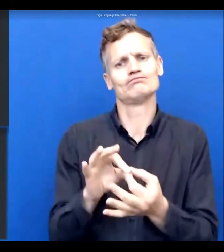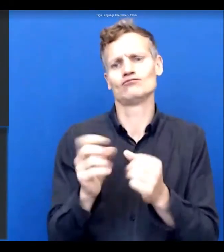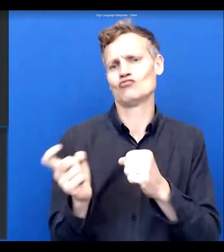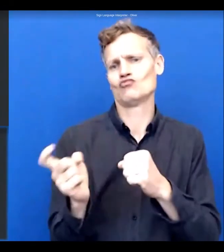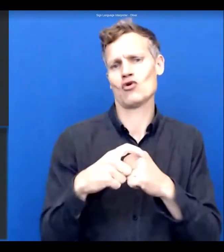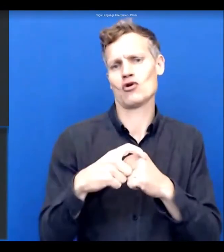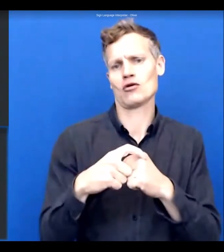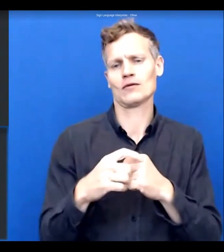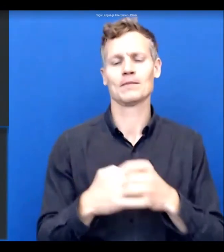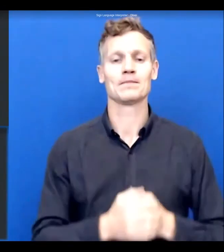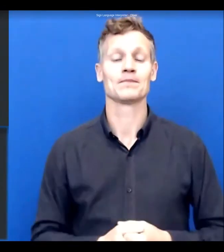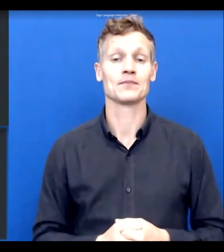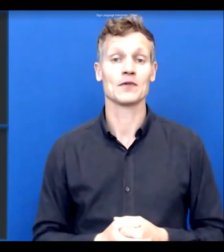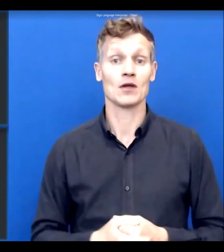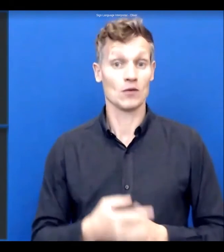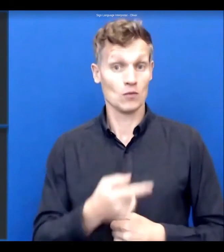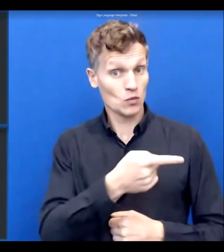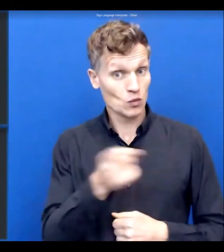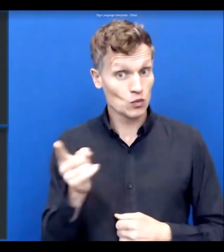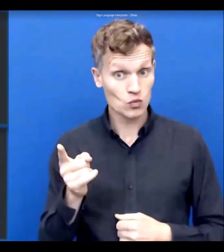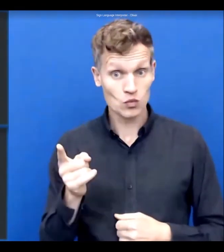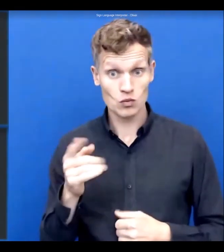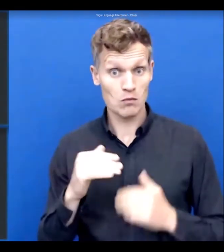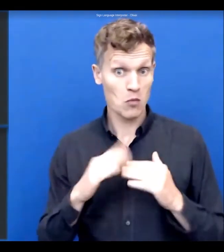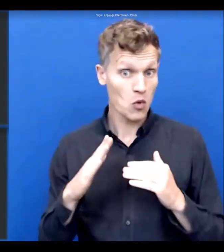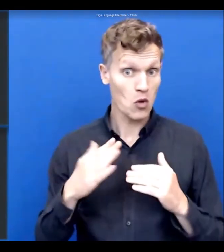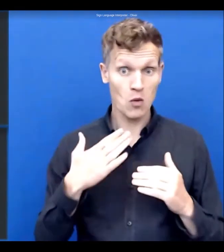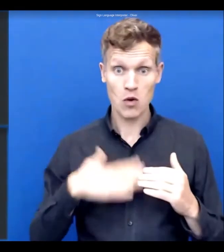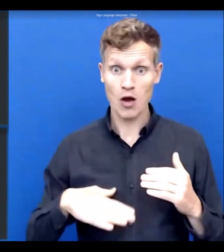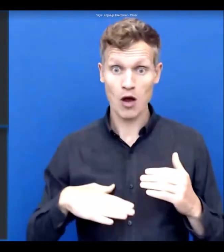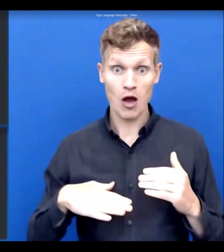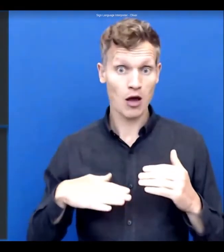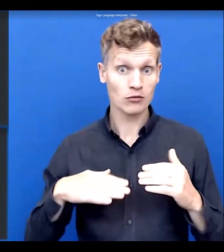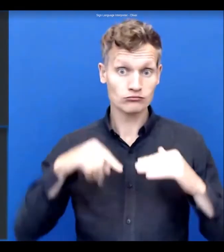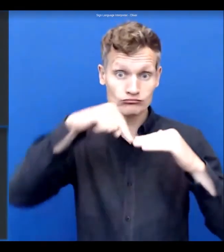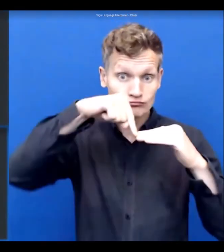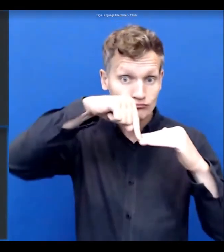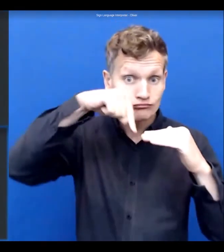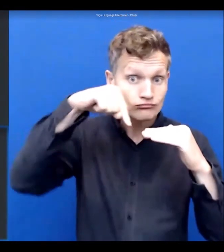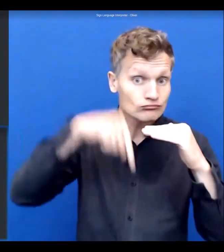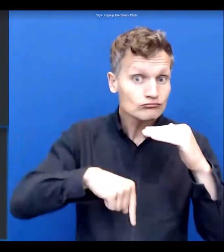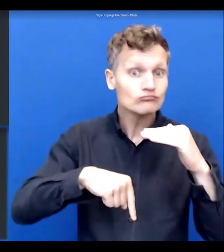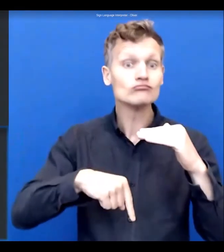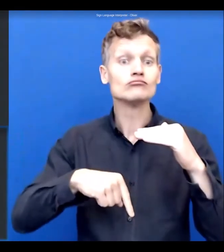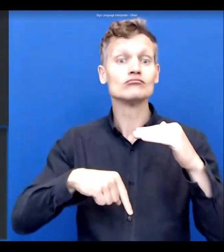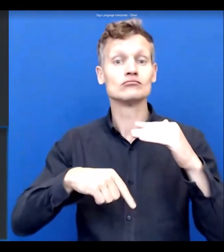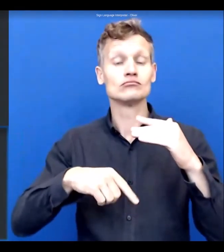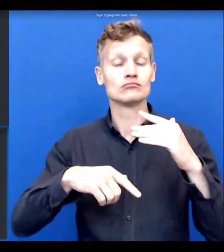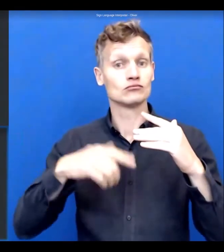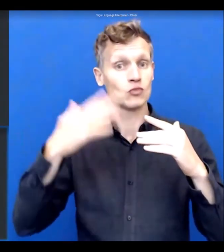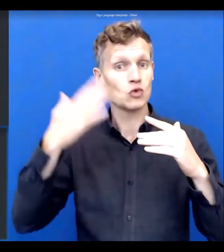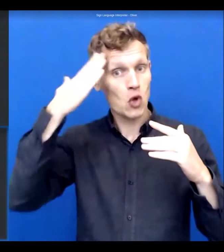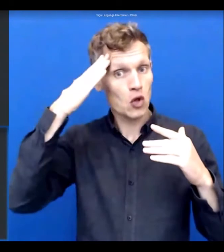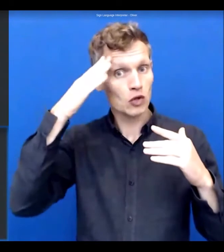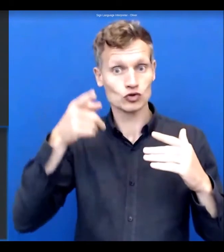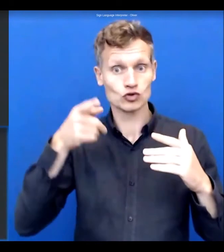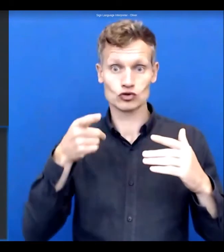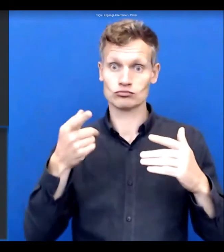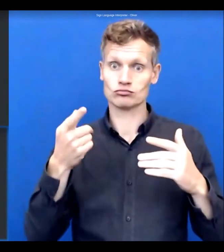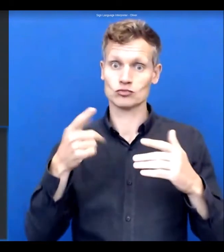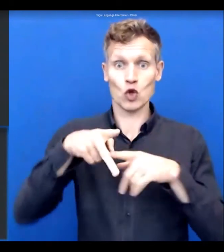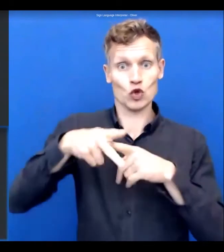are interested in taking a closer look and deepen the knowledge of the governance toolkit developed